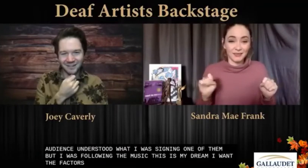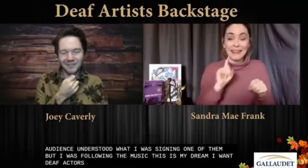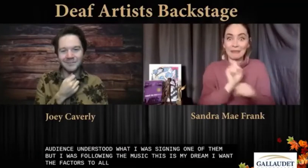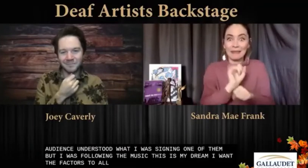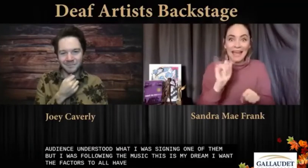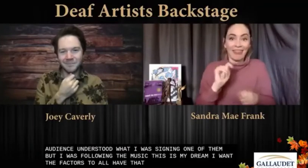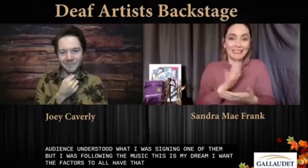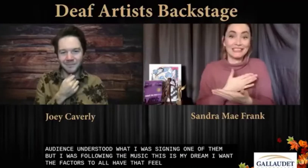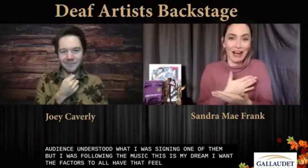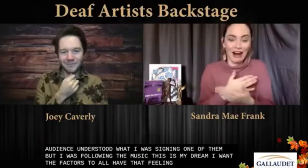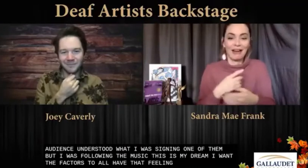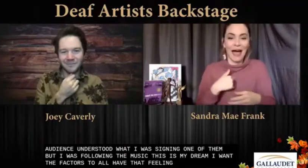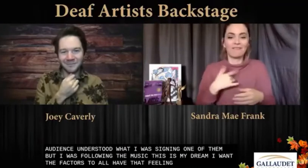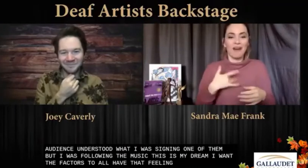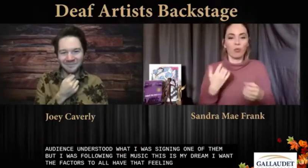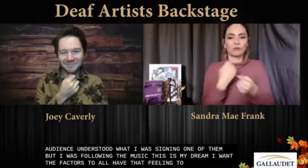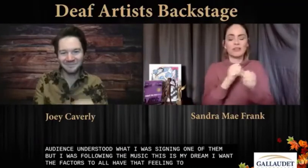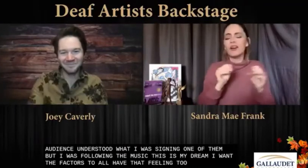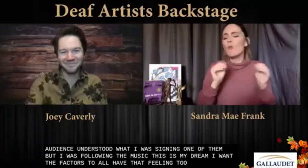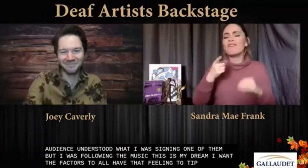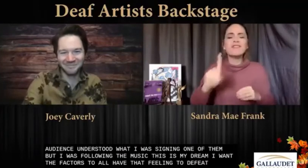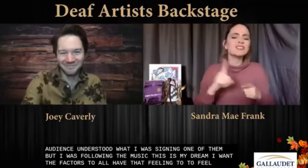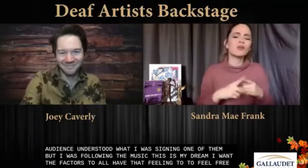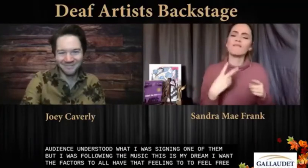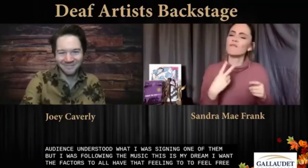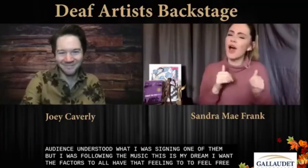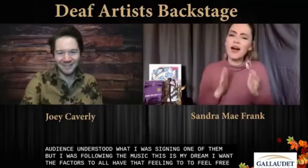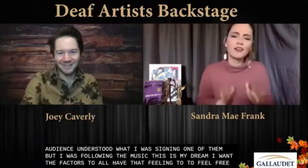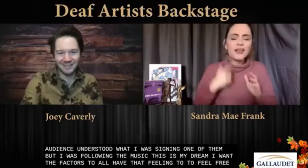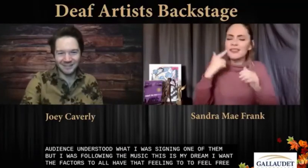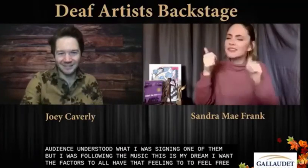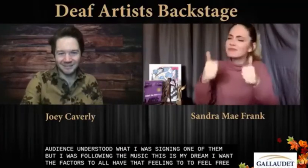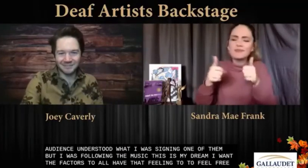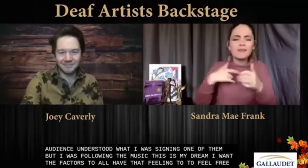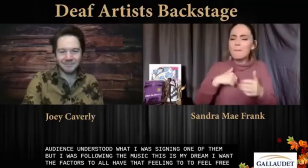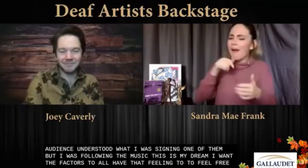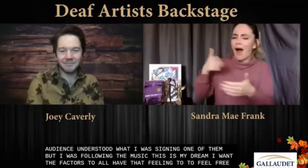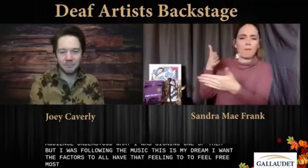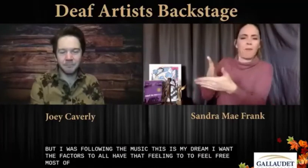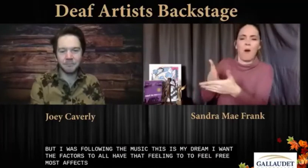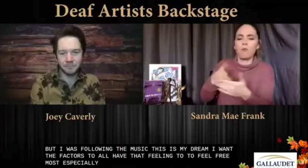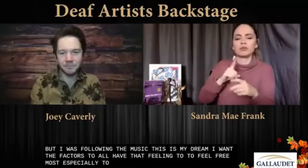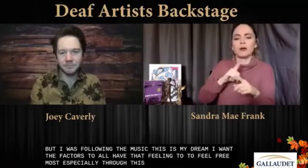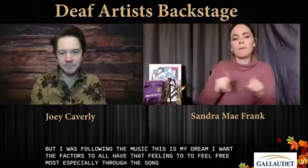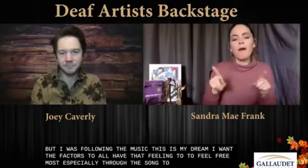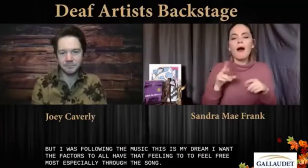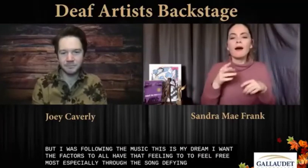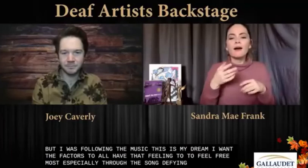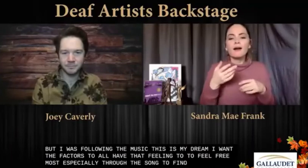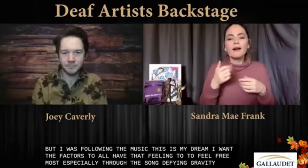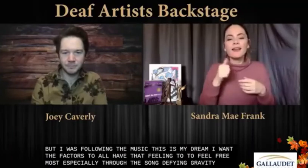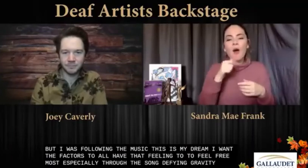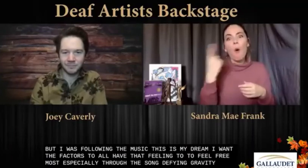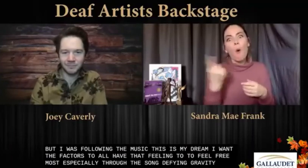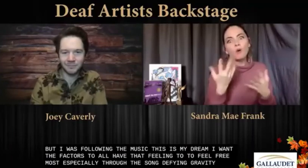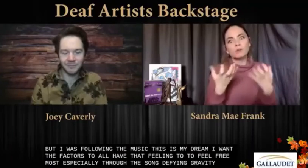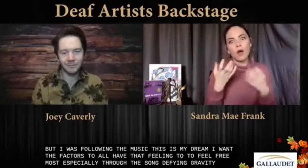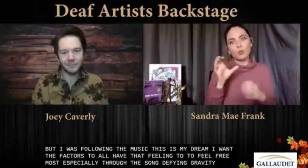to all have that feeling to to feel free and most especially through the song defying gravity